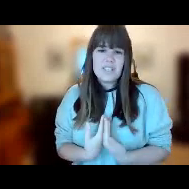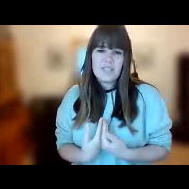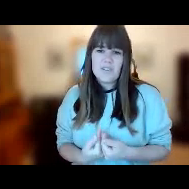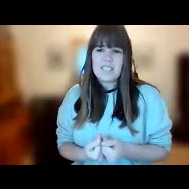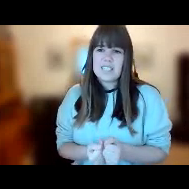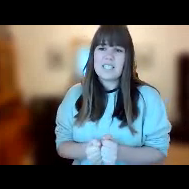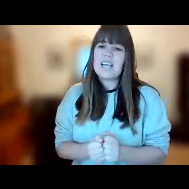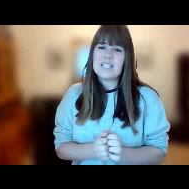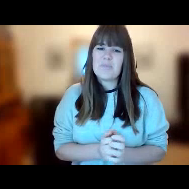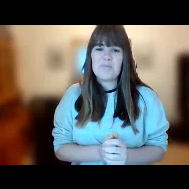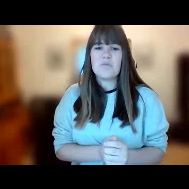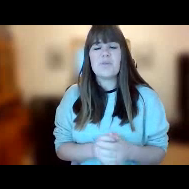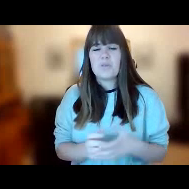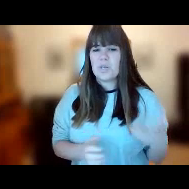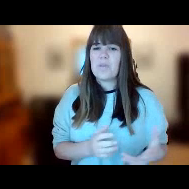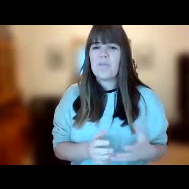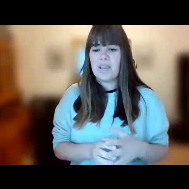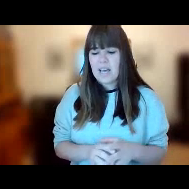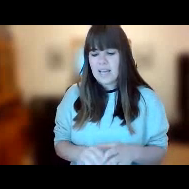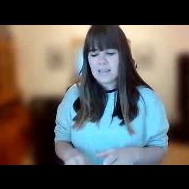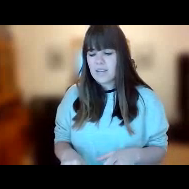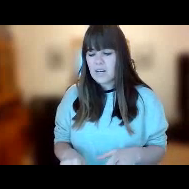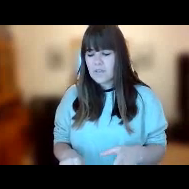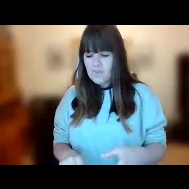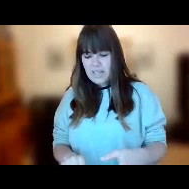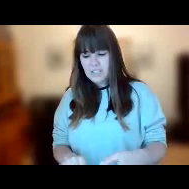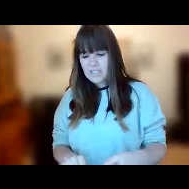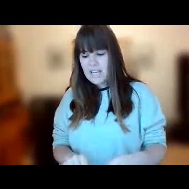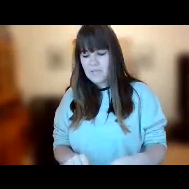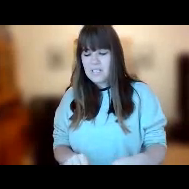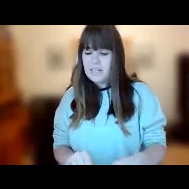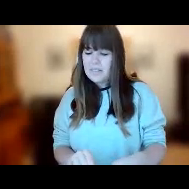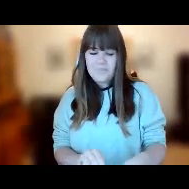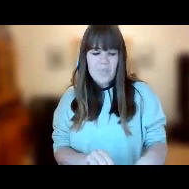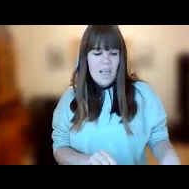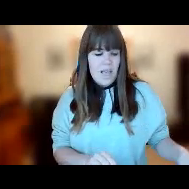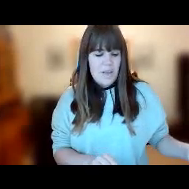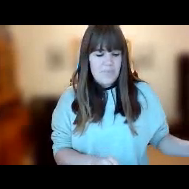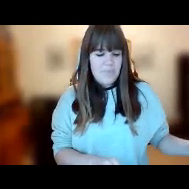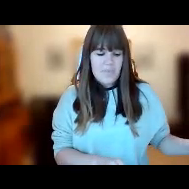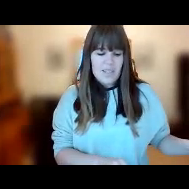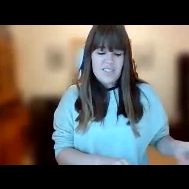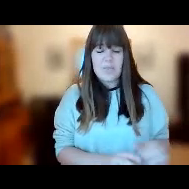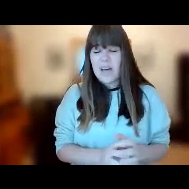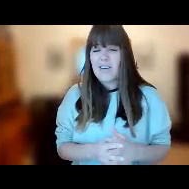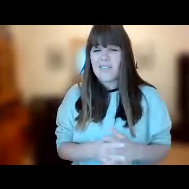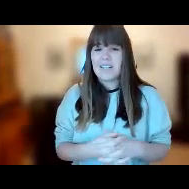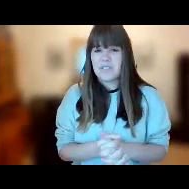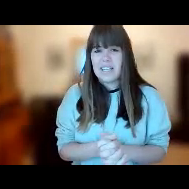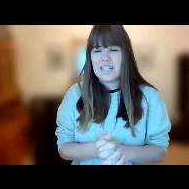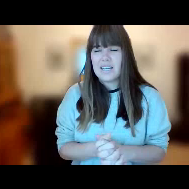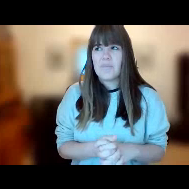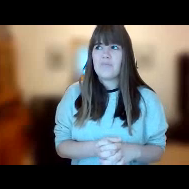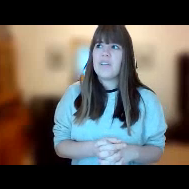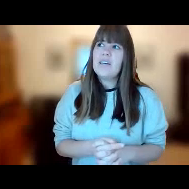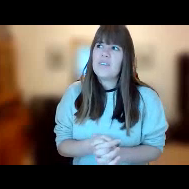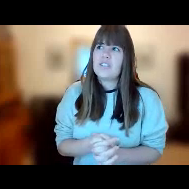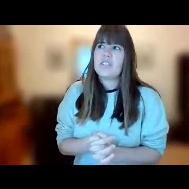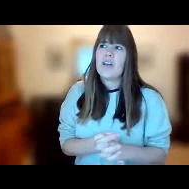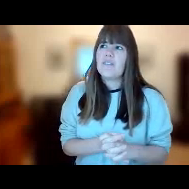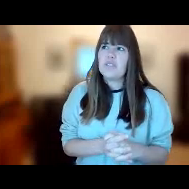feel more challenging for us as people, but we'll talk a bit about that and kind of the reflection and how to, just the power of language really. And